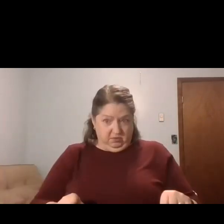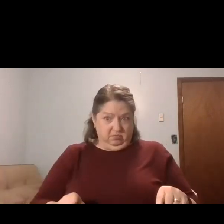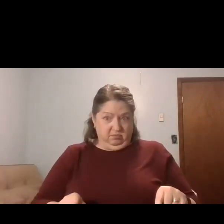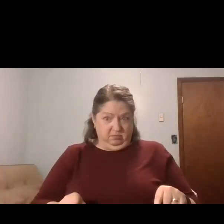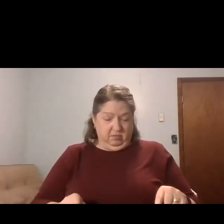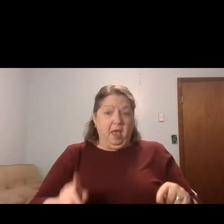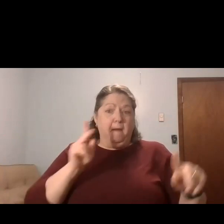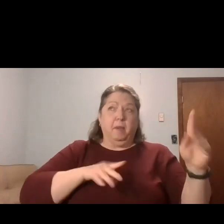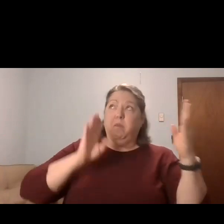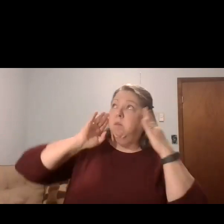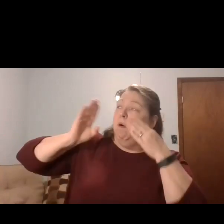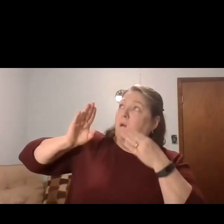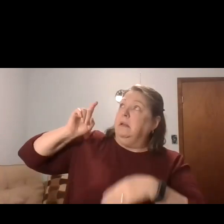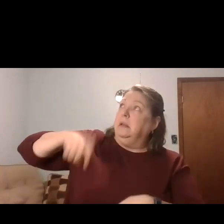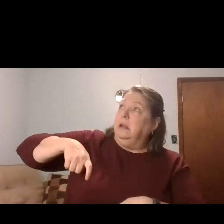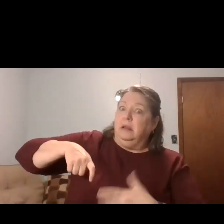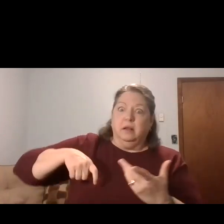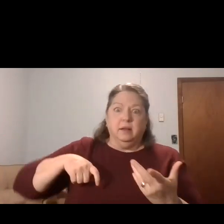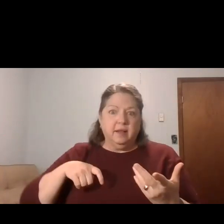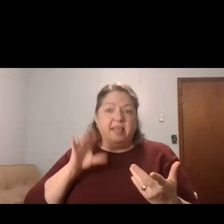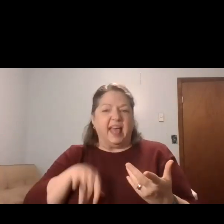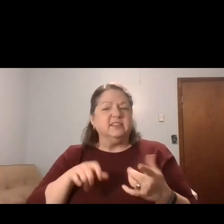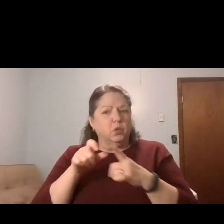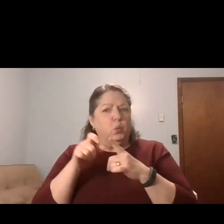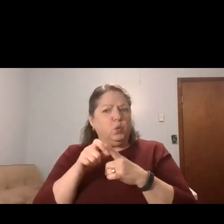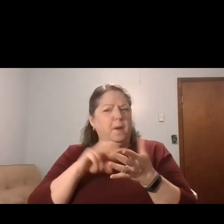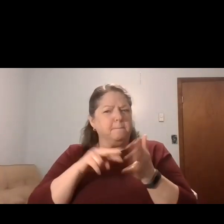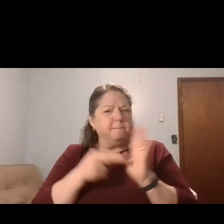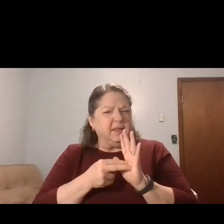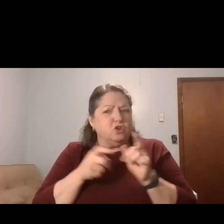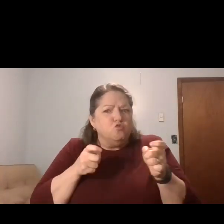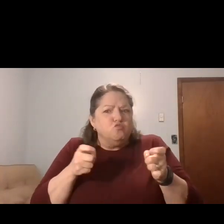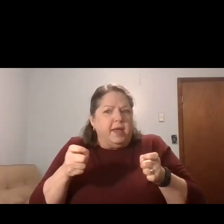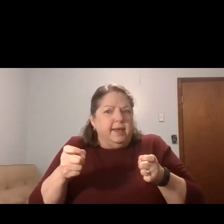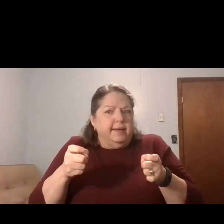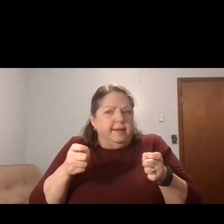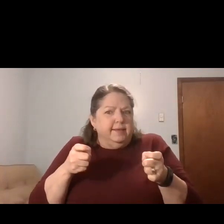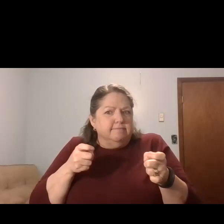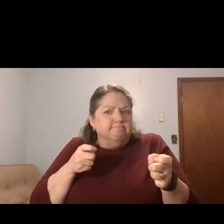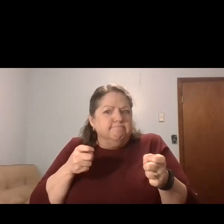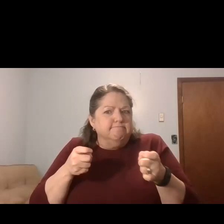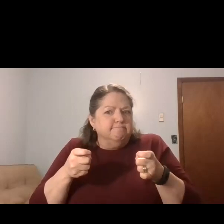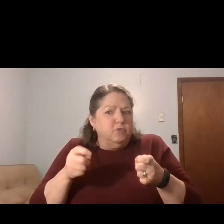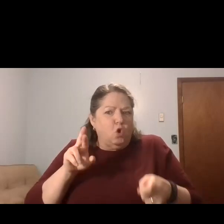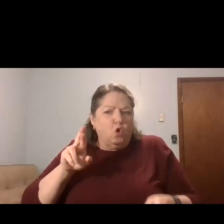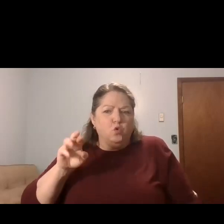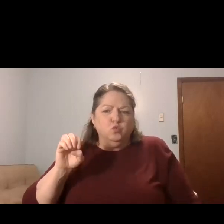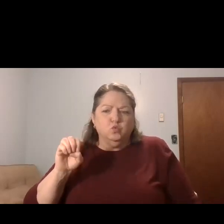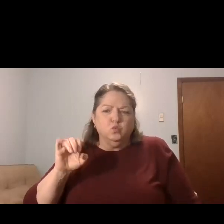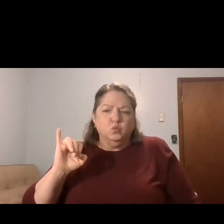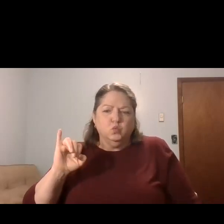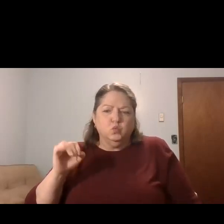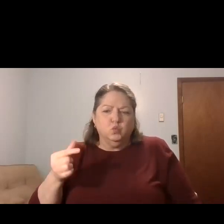listen. That's the word that is being used here. He reigns. Now, we know that after the tribulation,